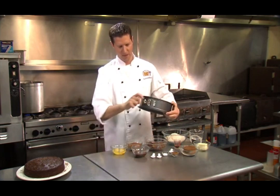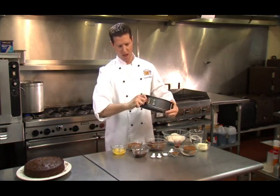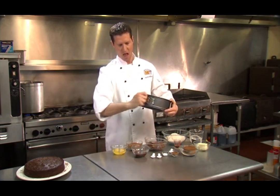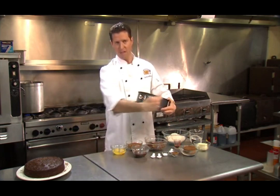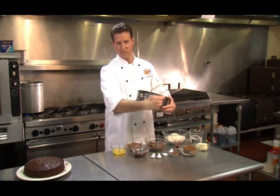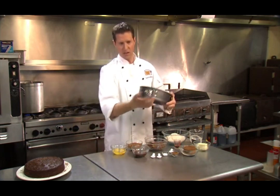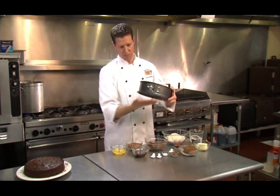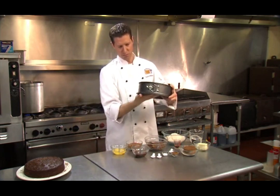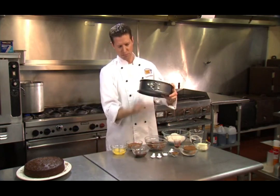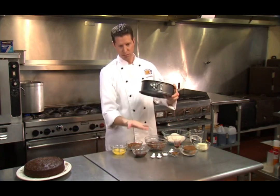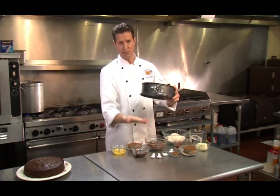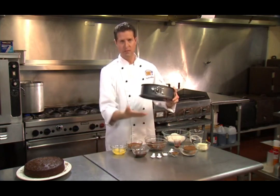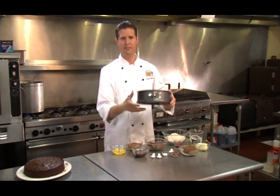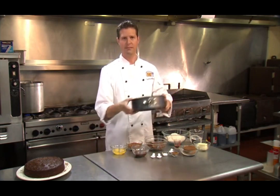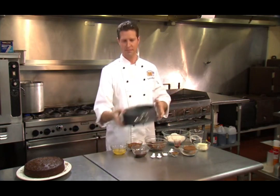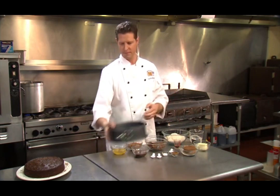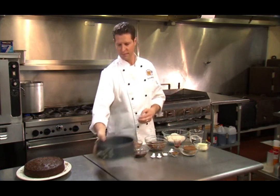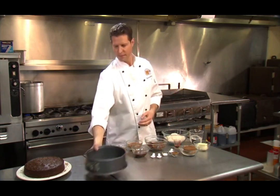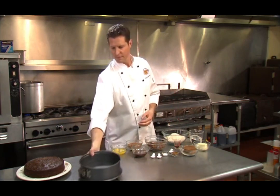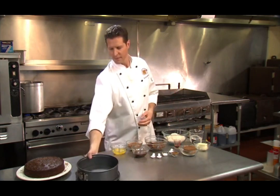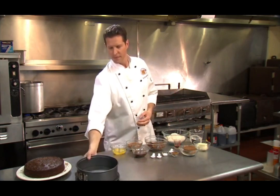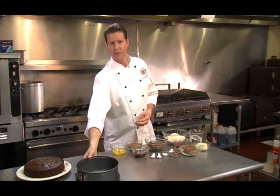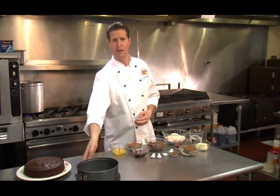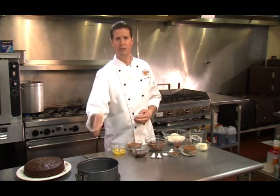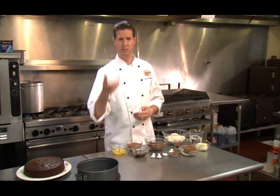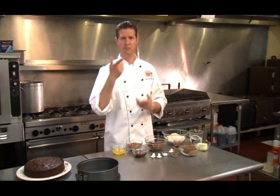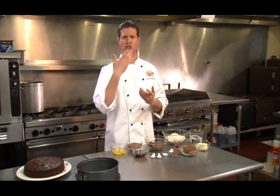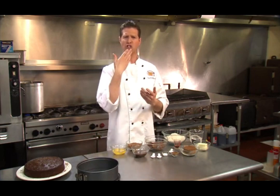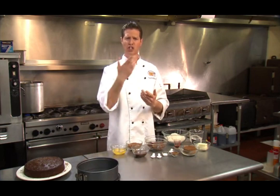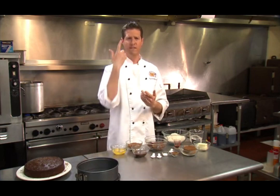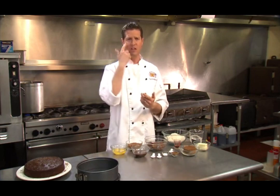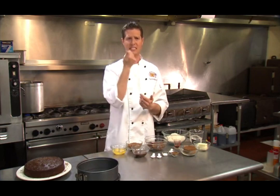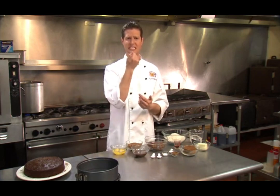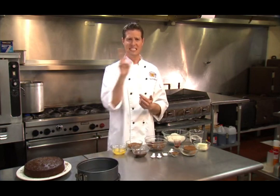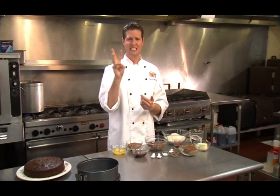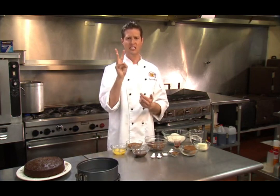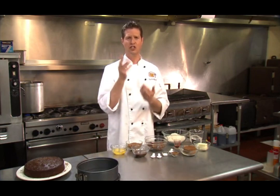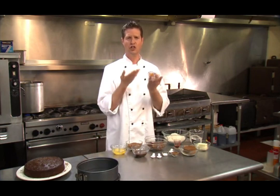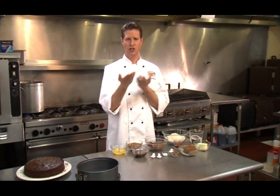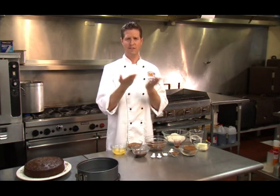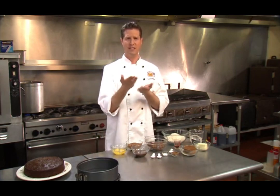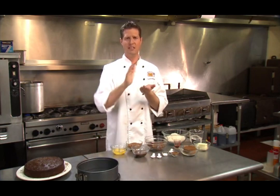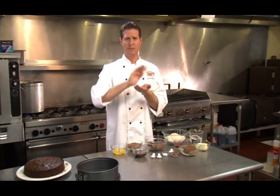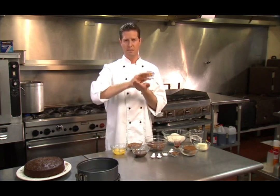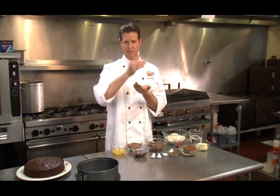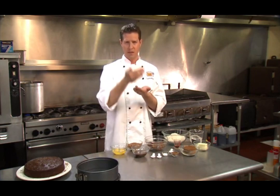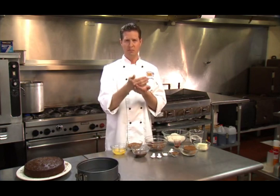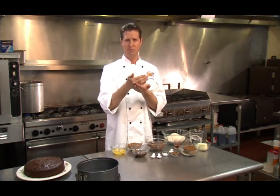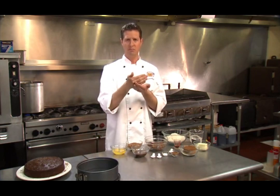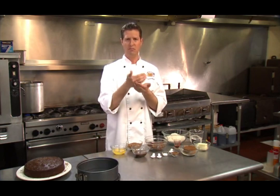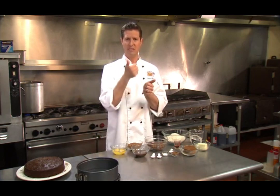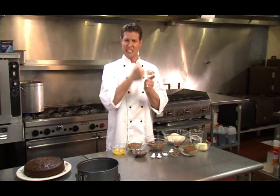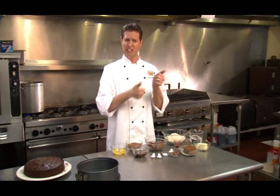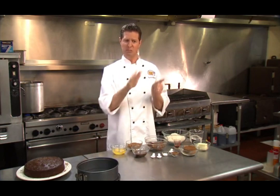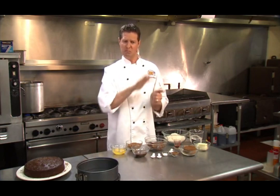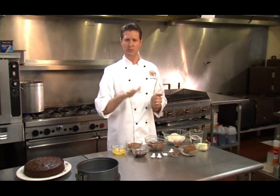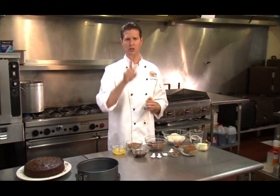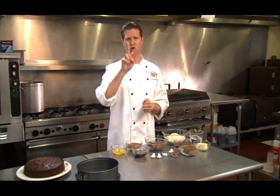the sides, just open the latch and remove the bottom. This makes 16 servings that have about